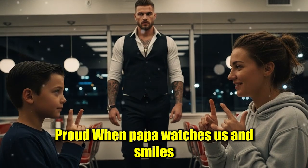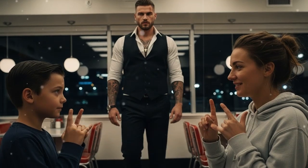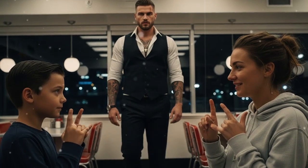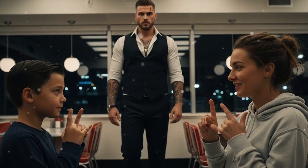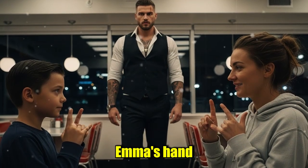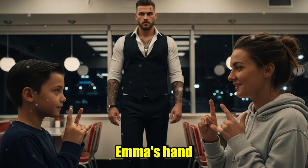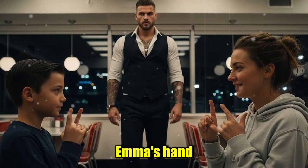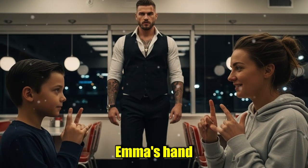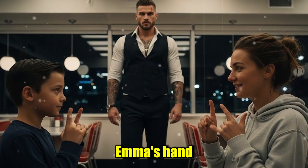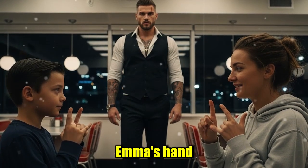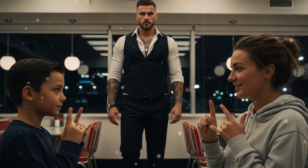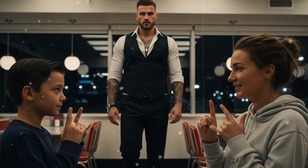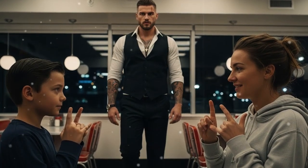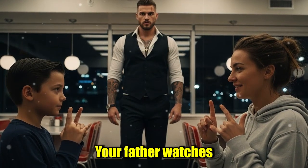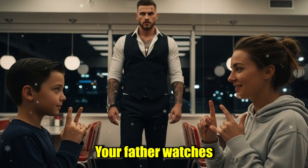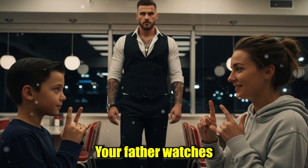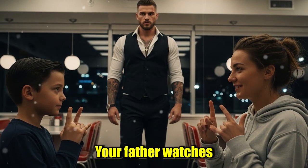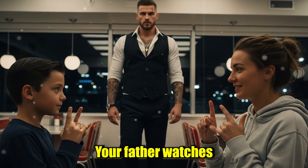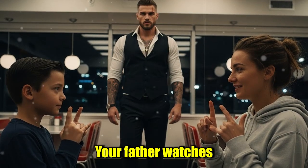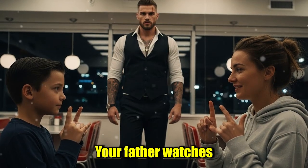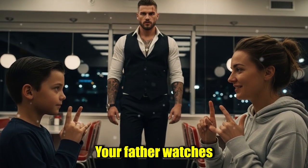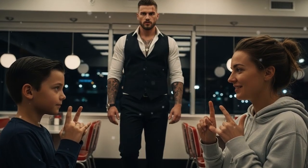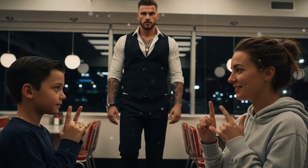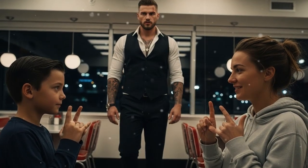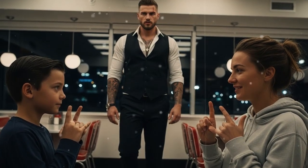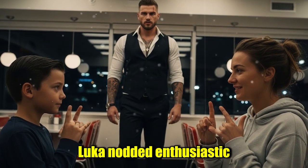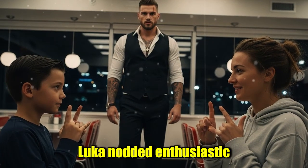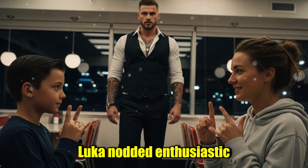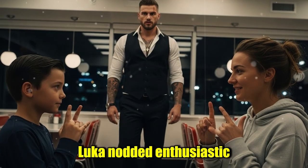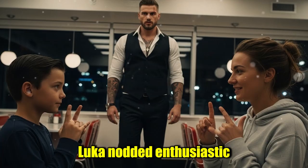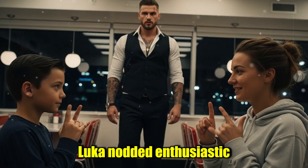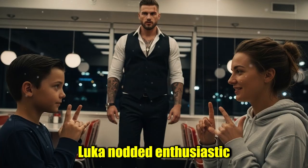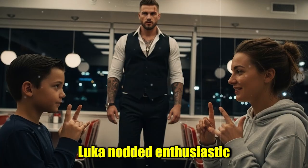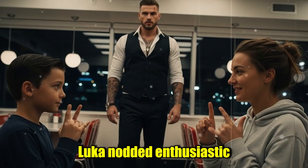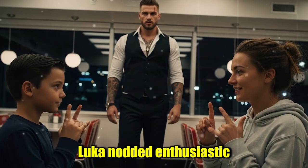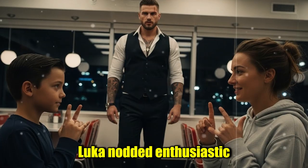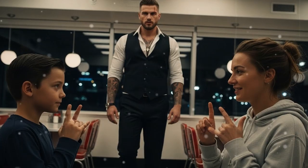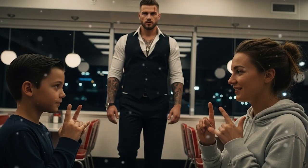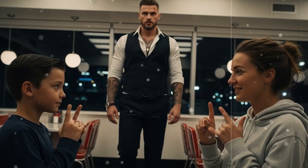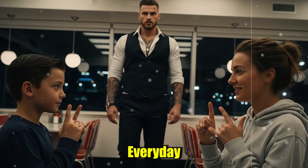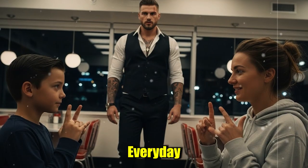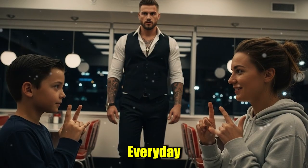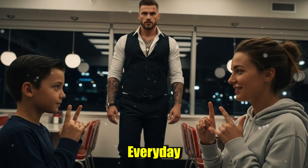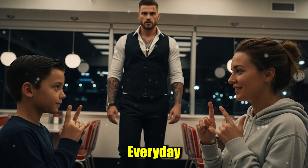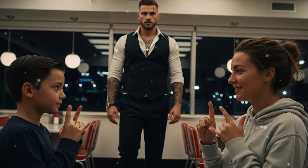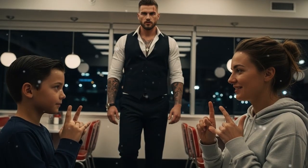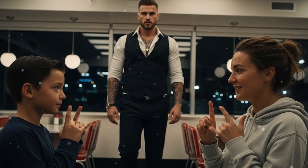smiles." Emma's hands stilled. "Your father watches us." Luca nodded enthusiastically. "Every day. He